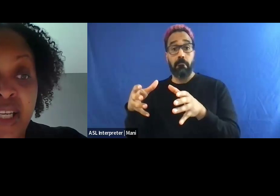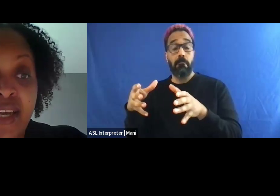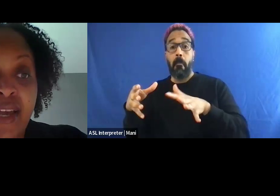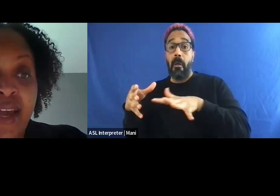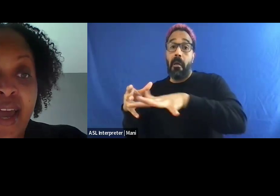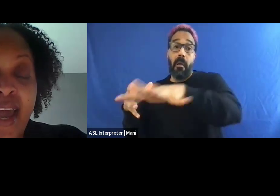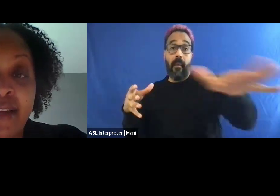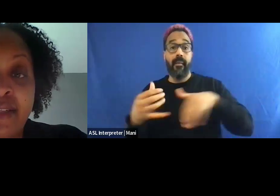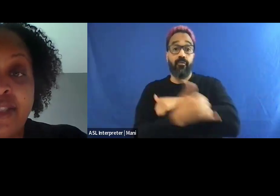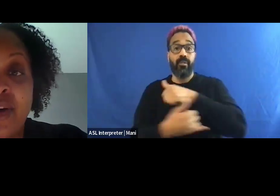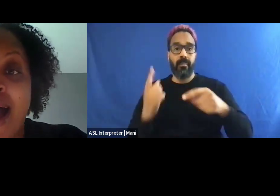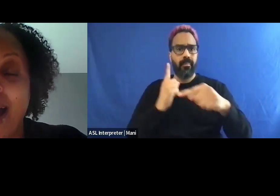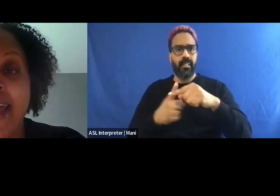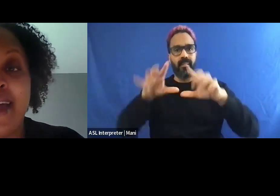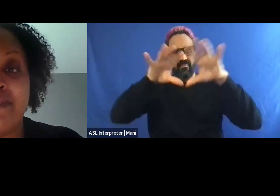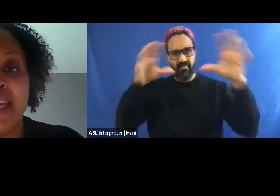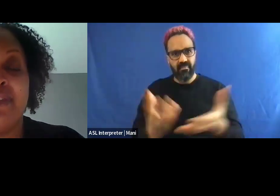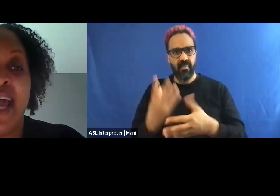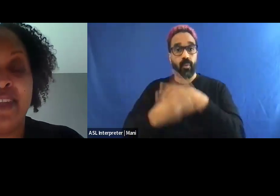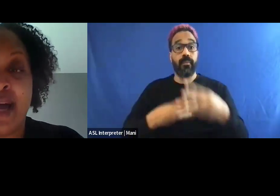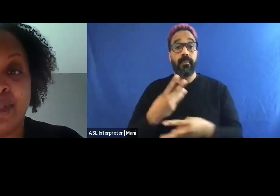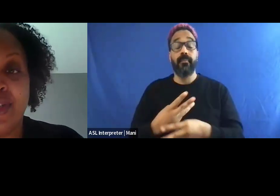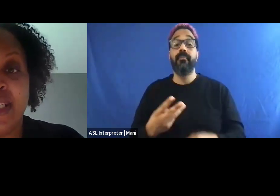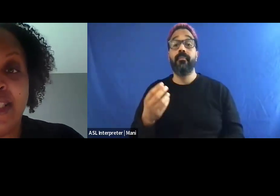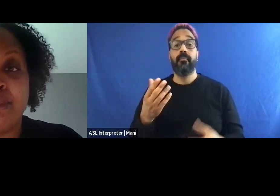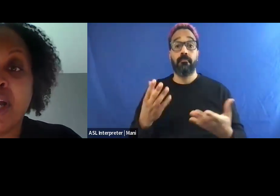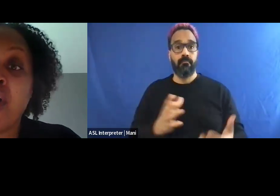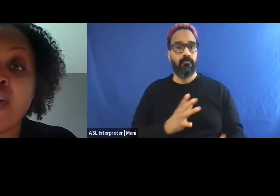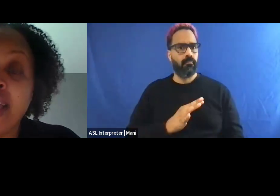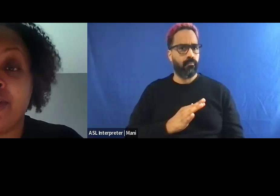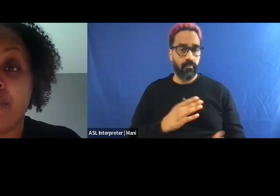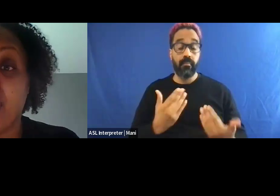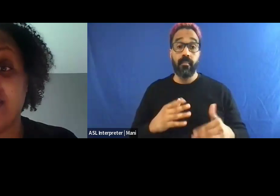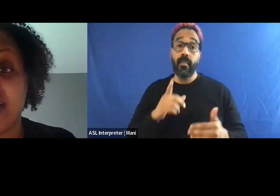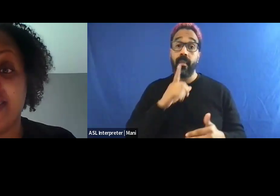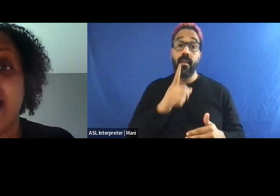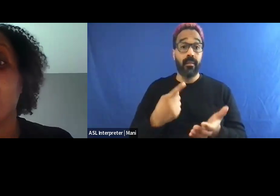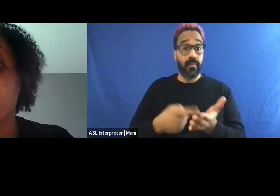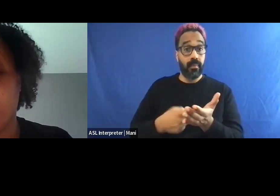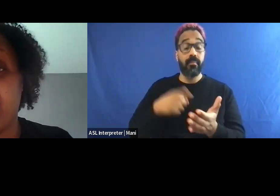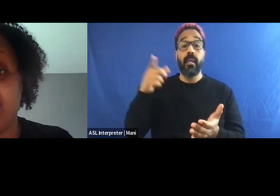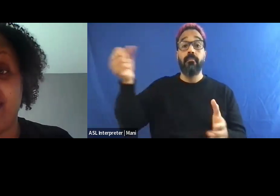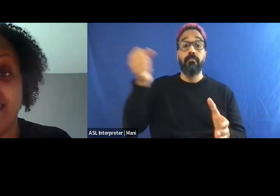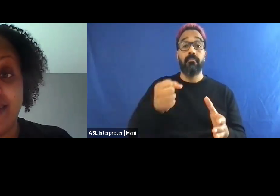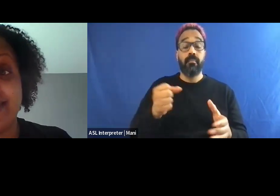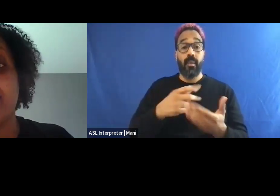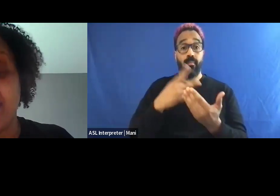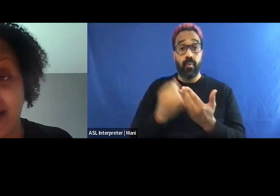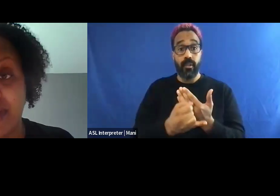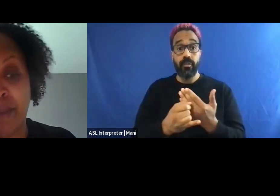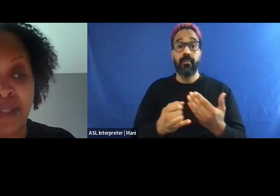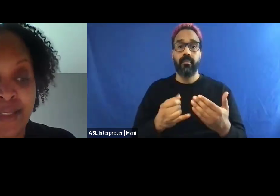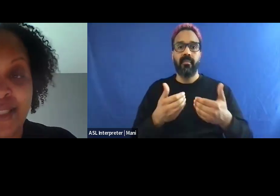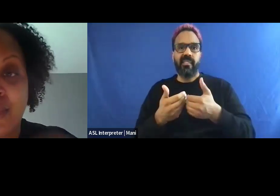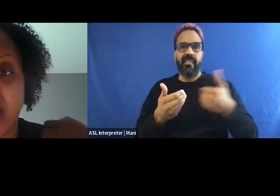world. And so I have even had the opportunity to bring her in on projects that I'm working with separate